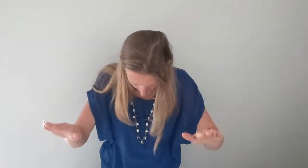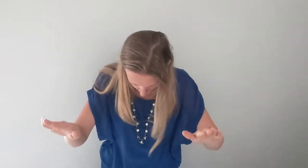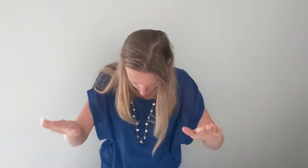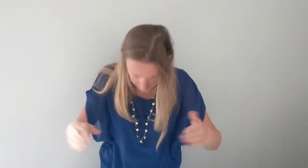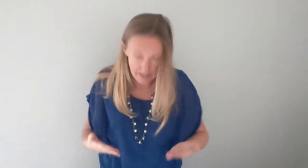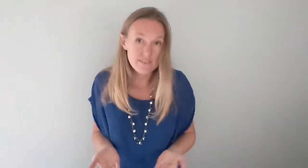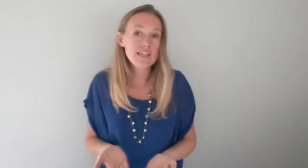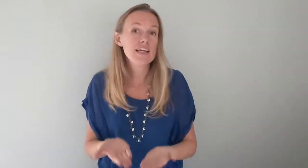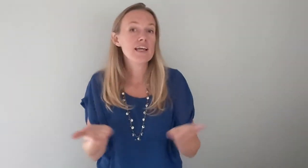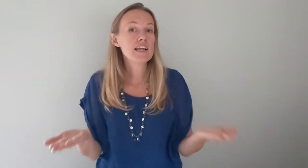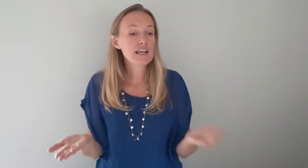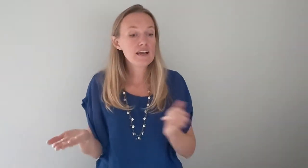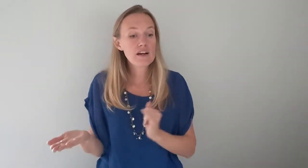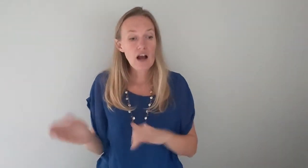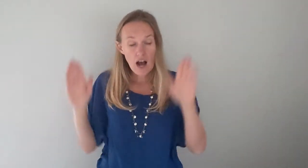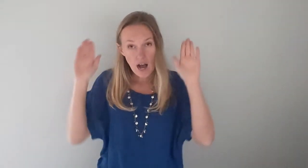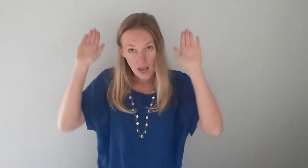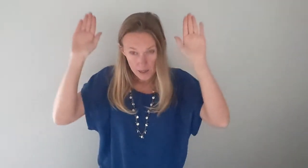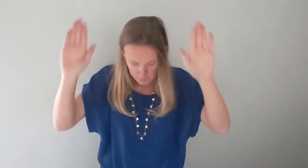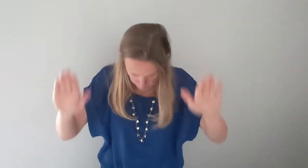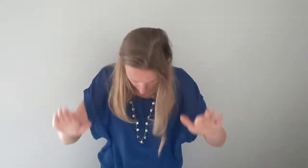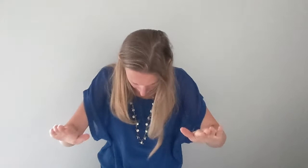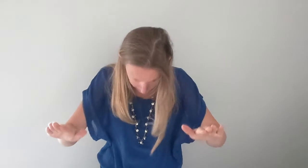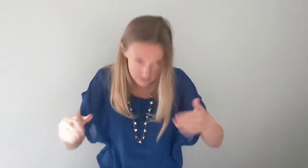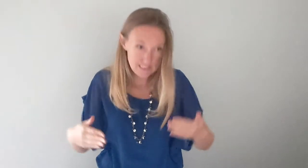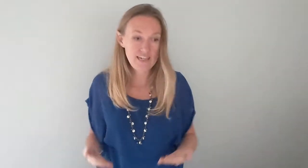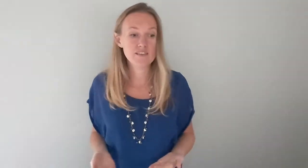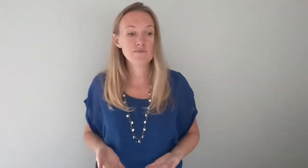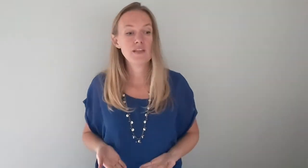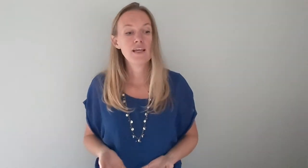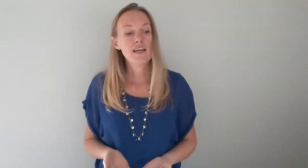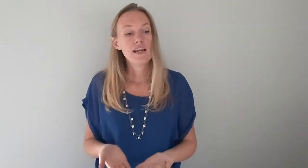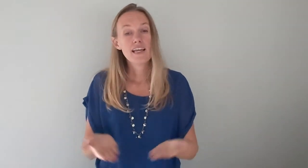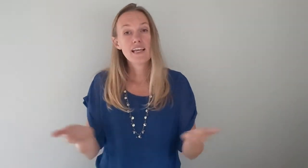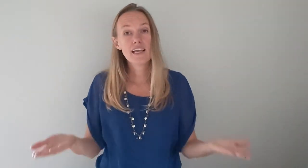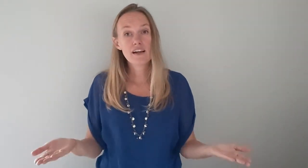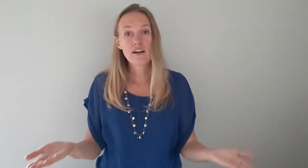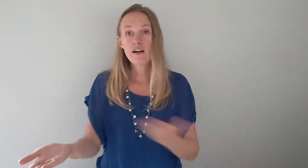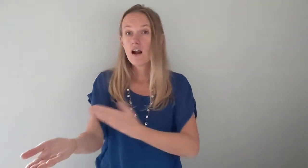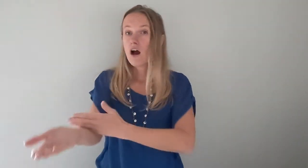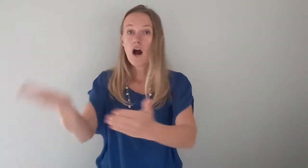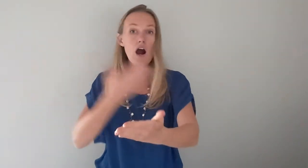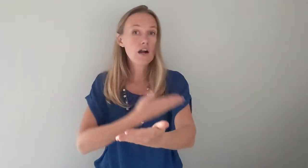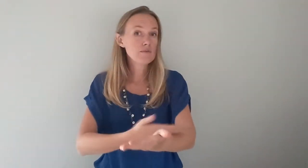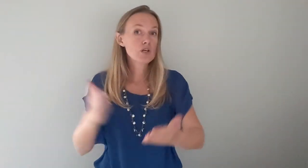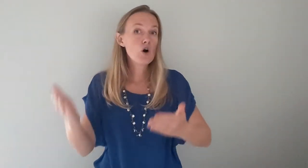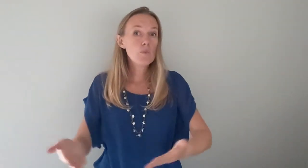bow down, here I bow down, here, arms